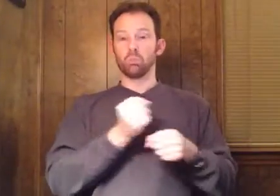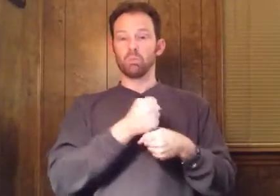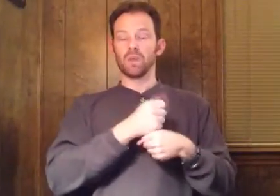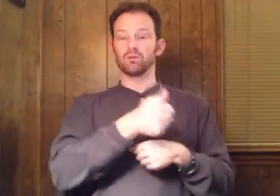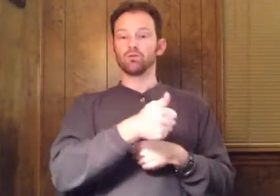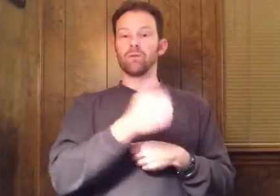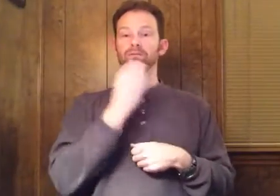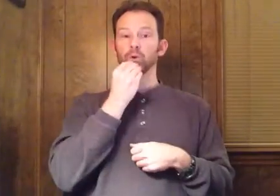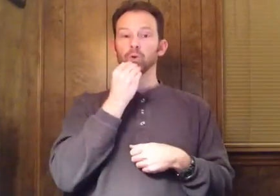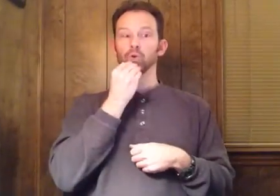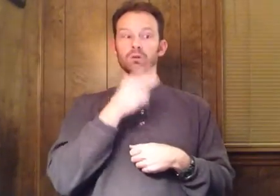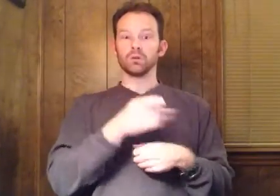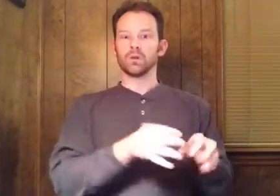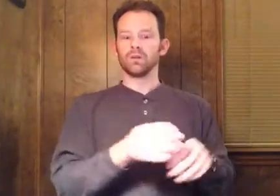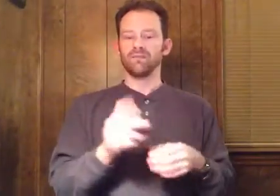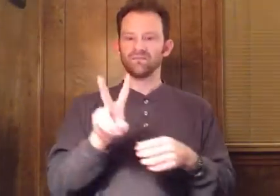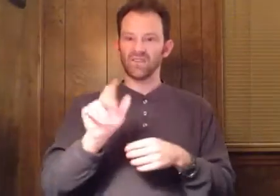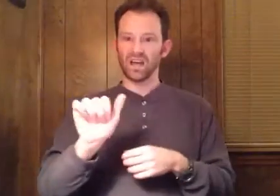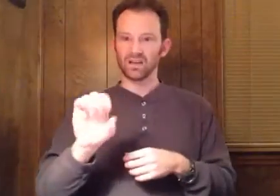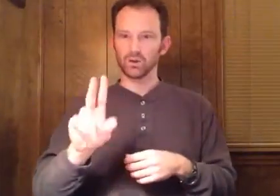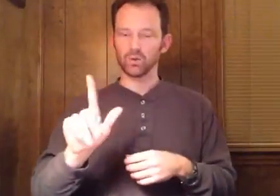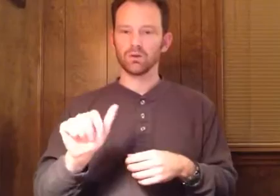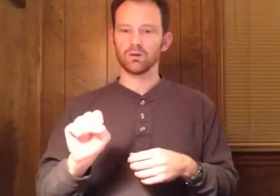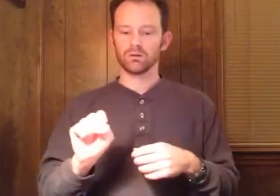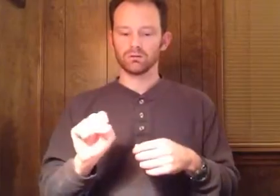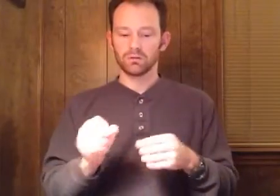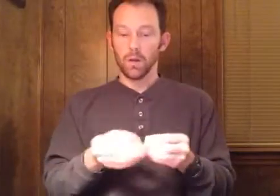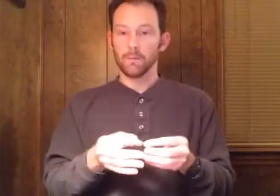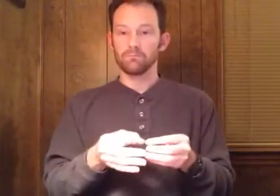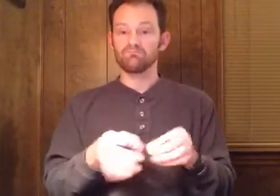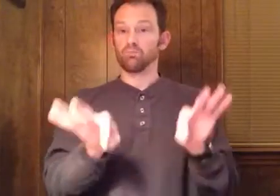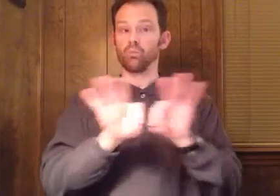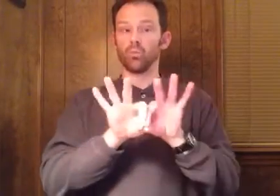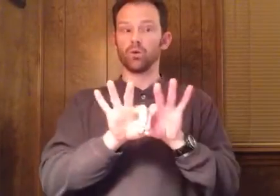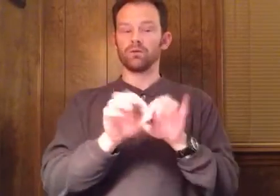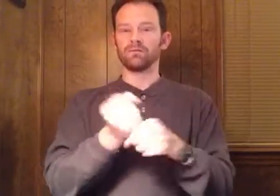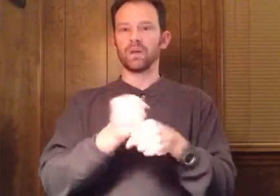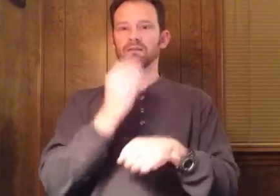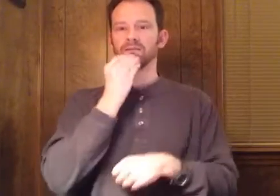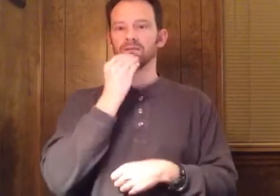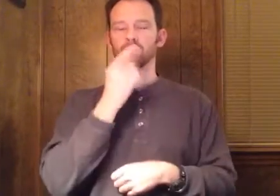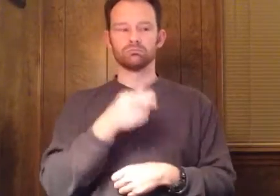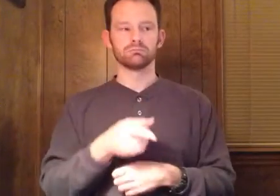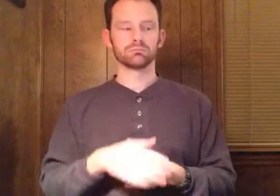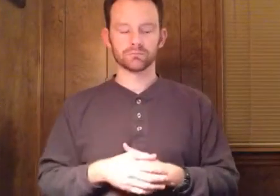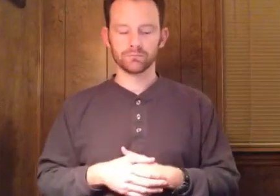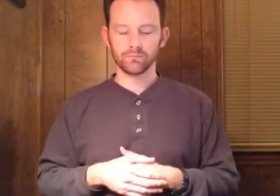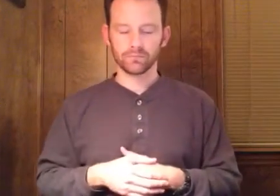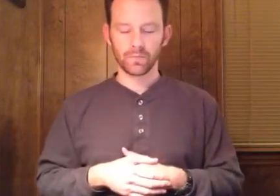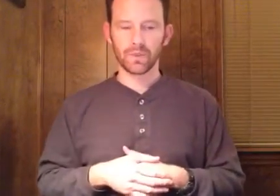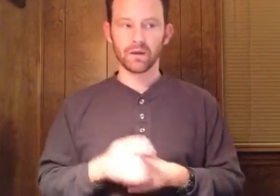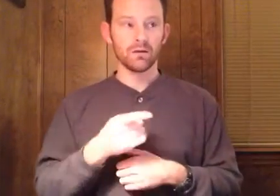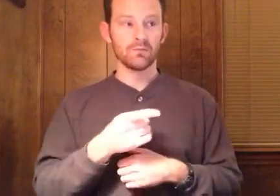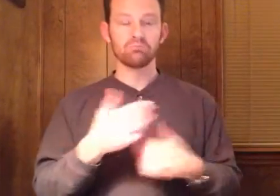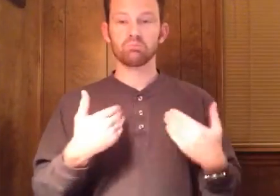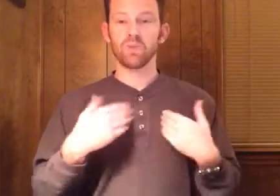during photosynthesis. Nearly all eukaryotic cells, including plant cells, contain mitochondria. Mitochondria